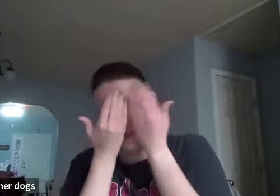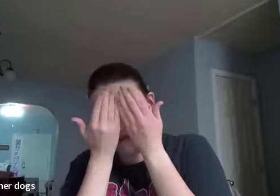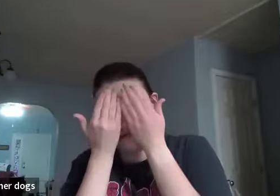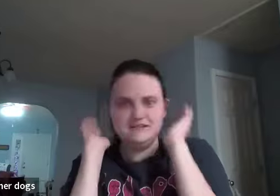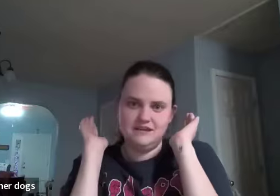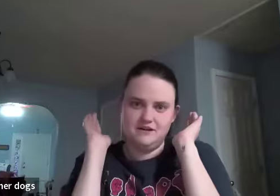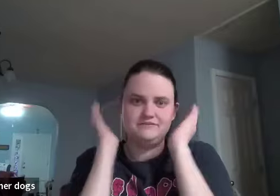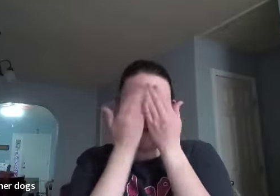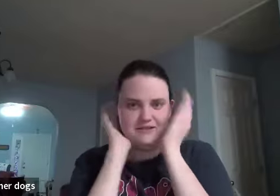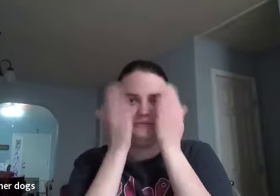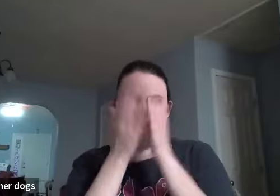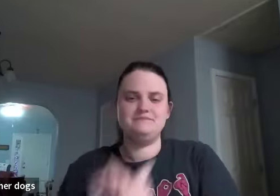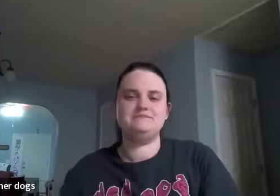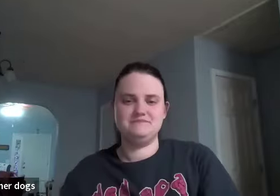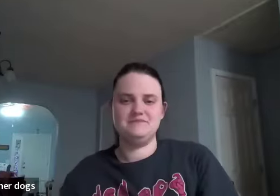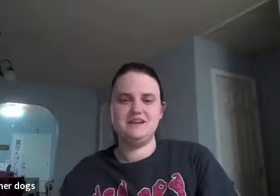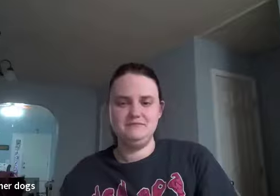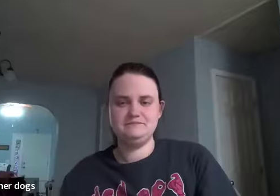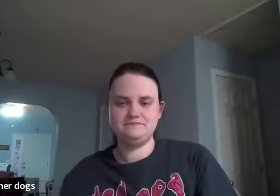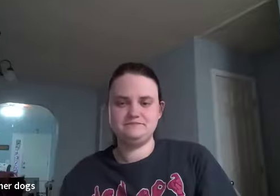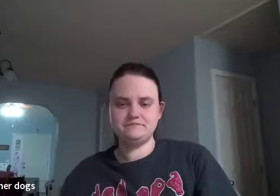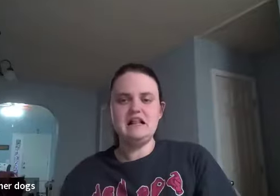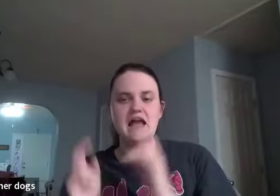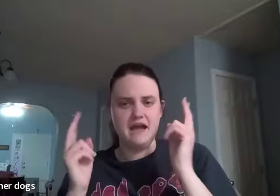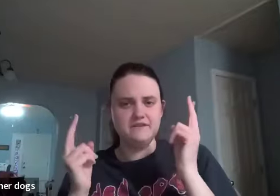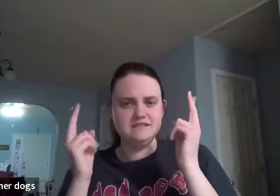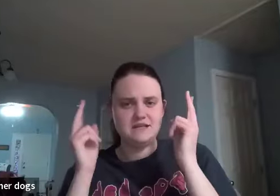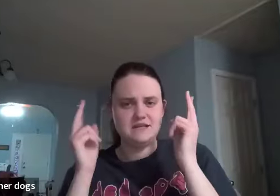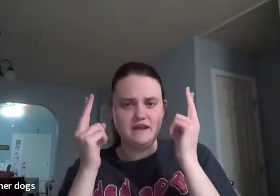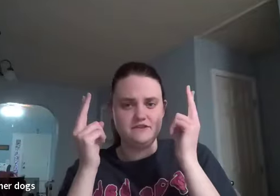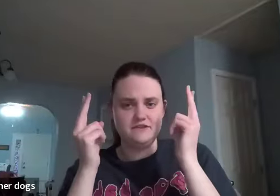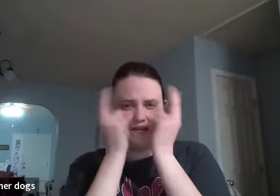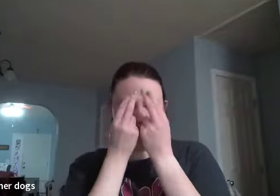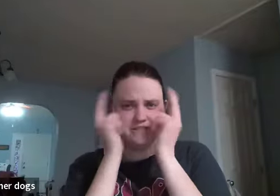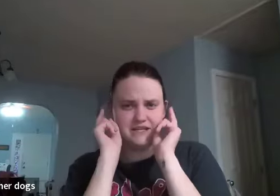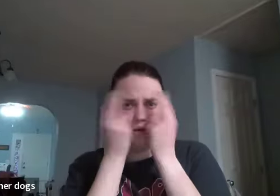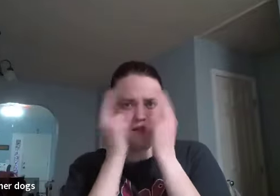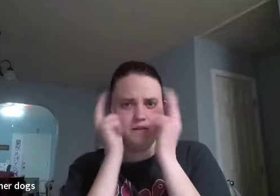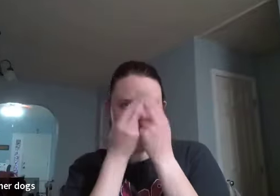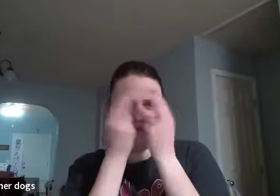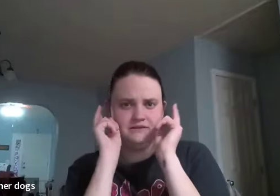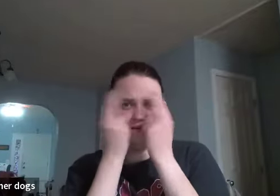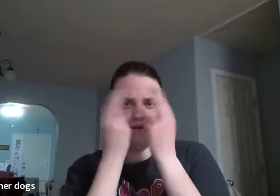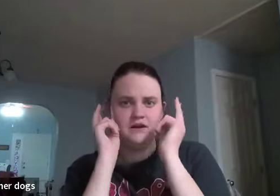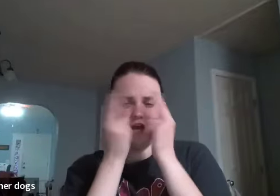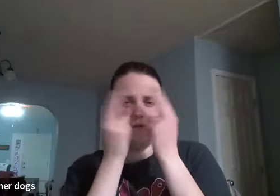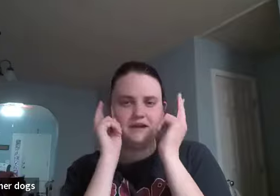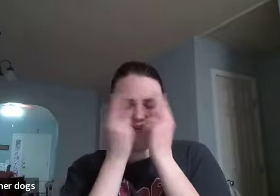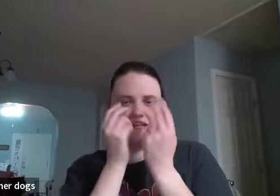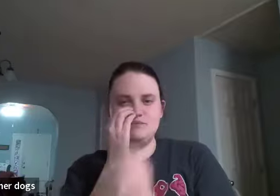Put the mask on, take it off. Halloween. Okay? I have seen some where they have the two H's and go Halloween. And again, that's